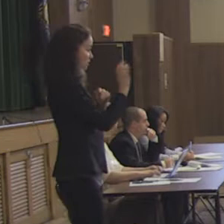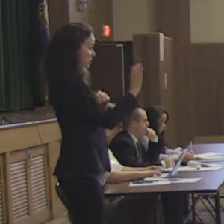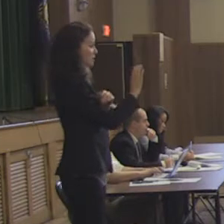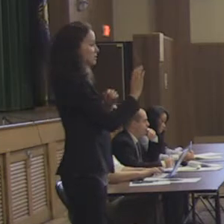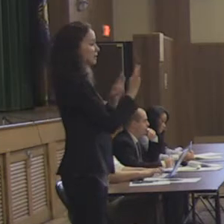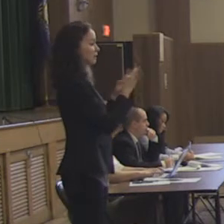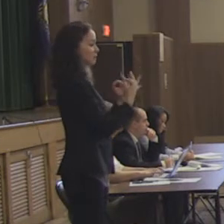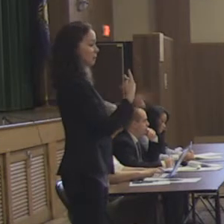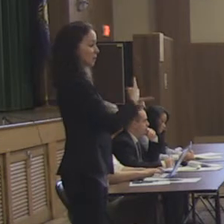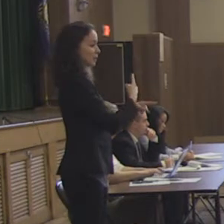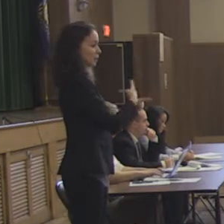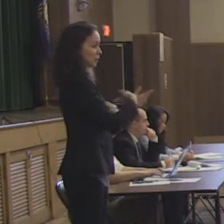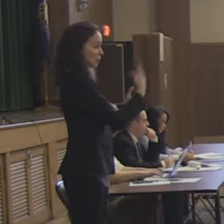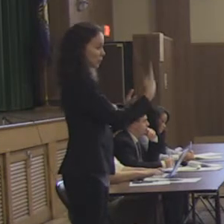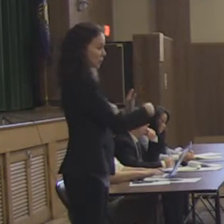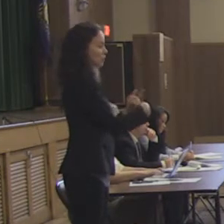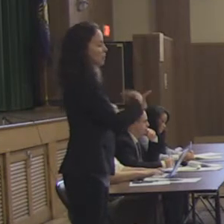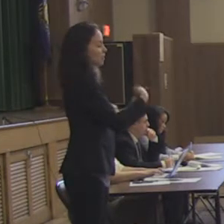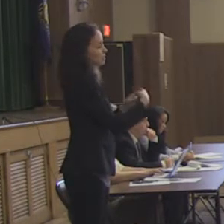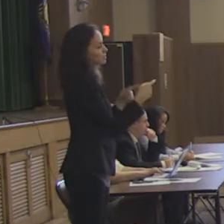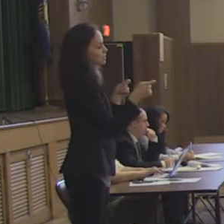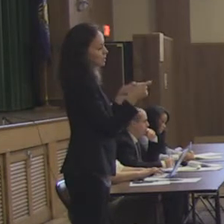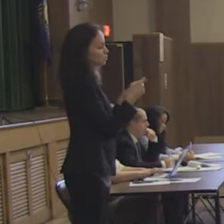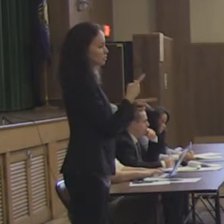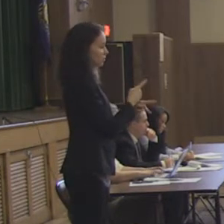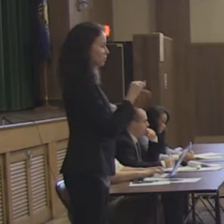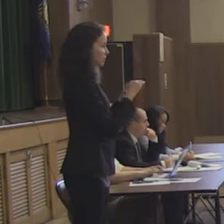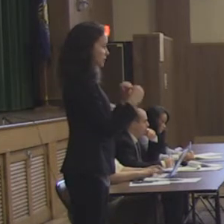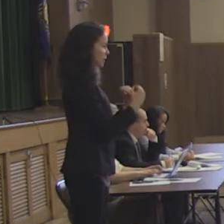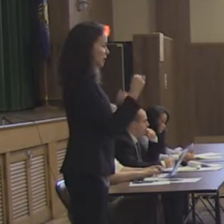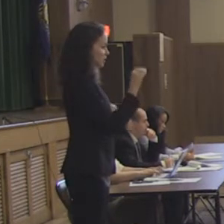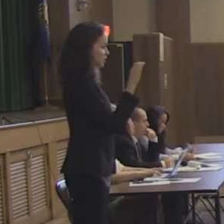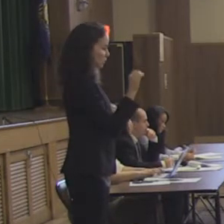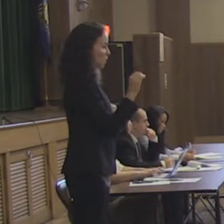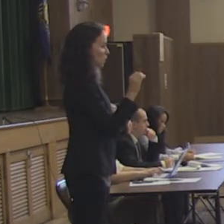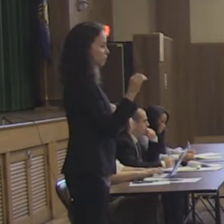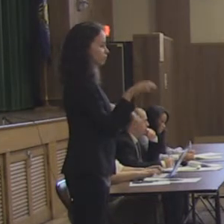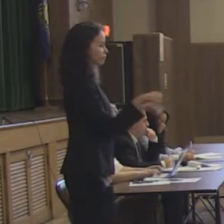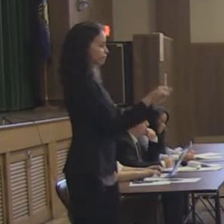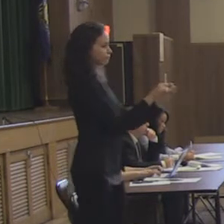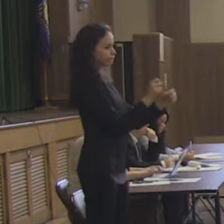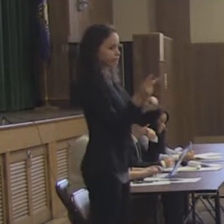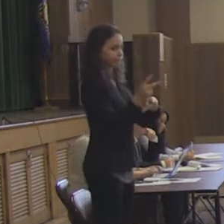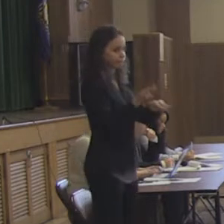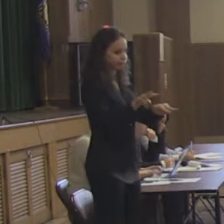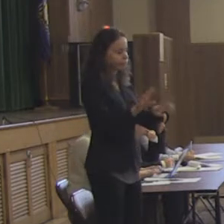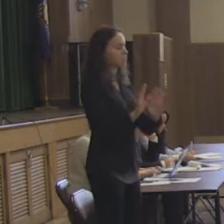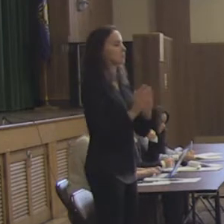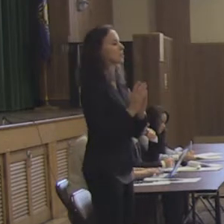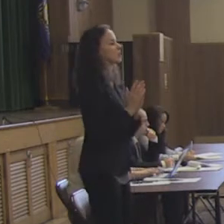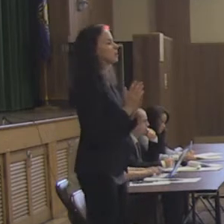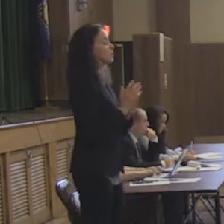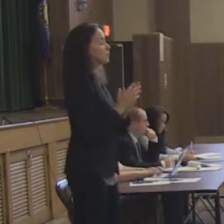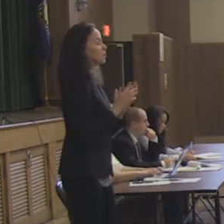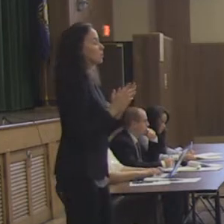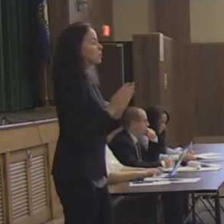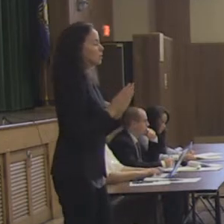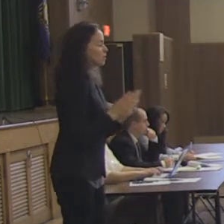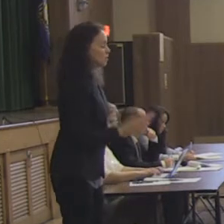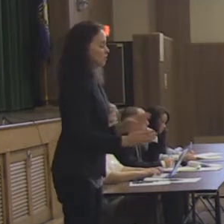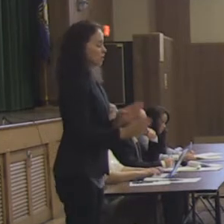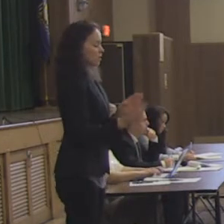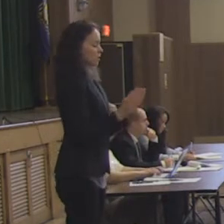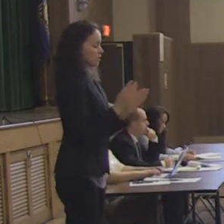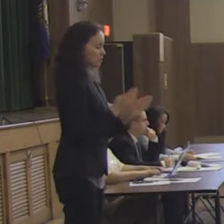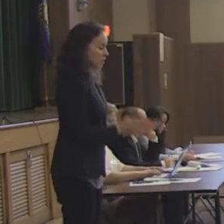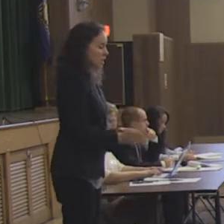the network of managed care organizations. A lot of work was done to ensure that the